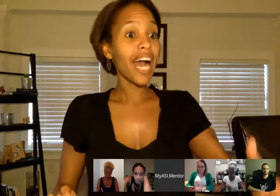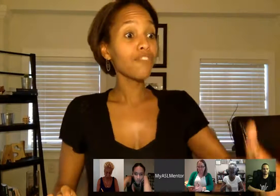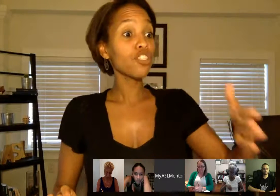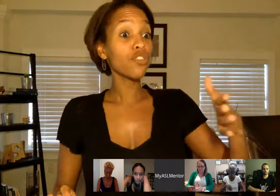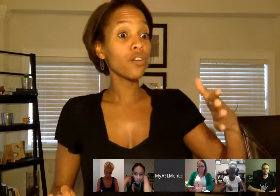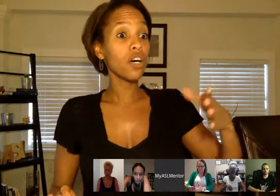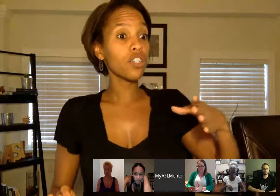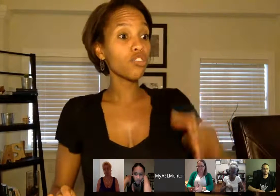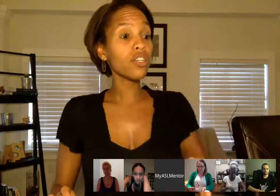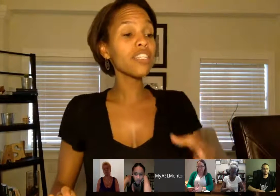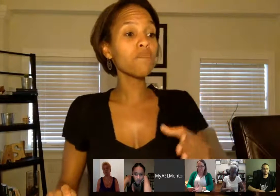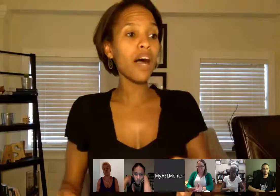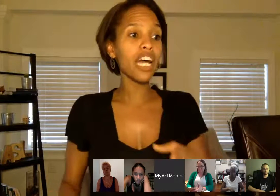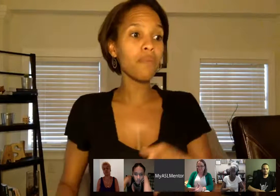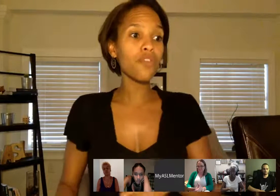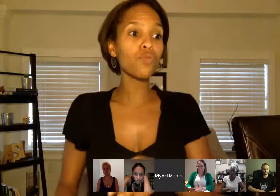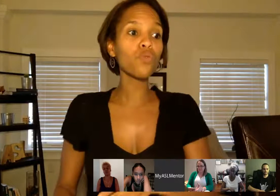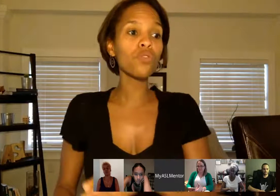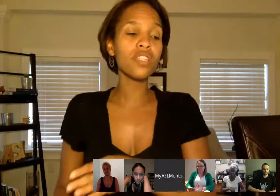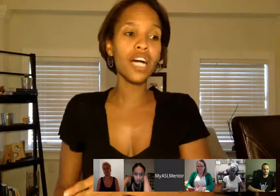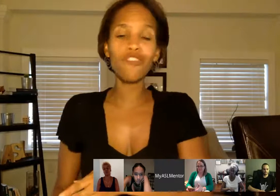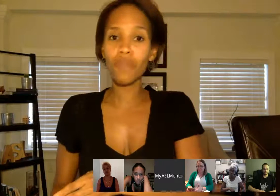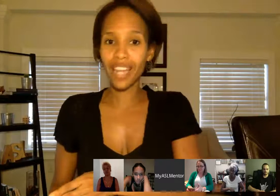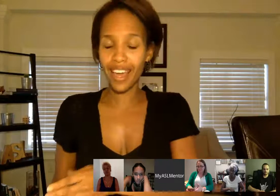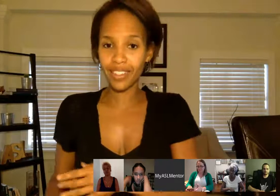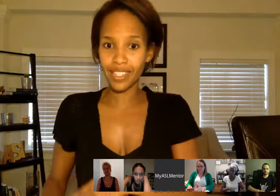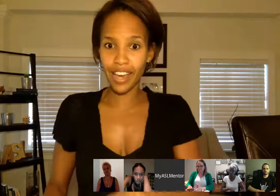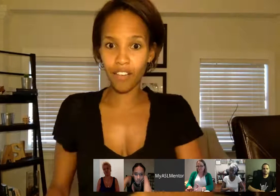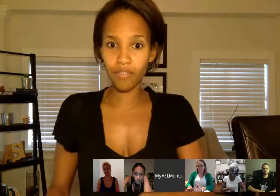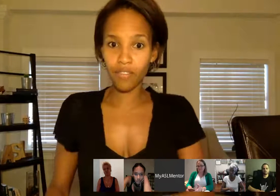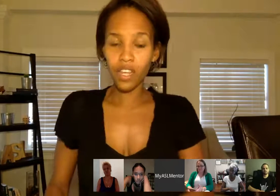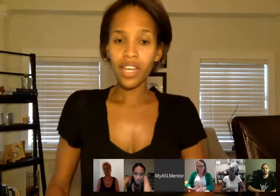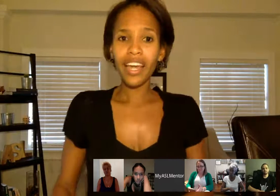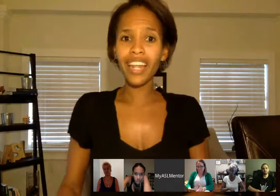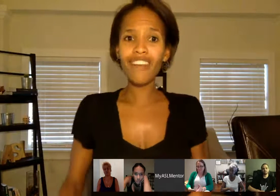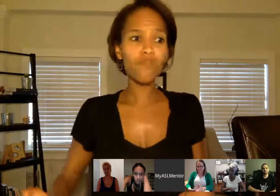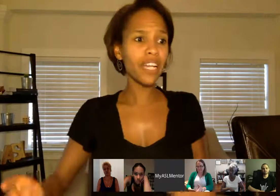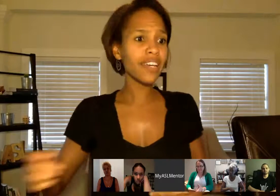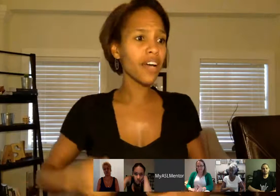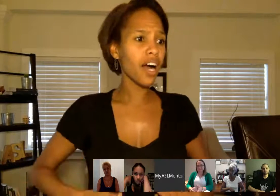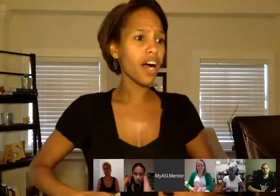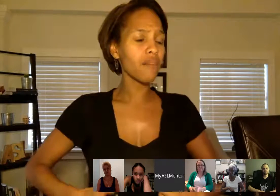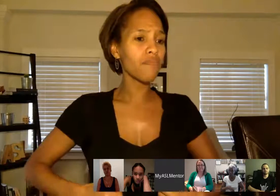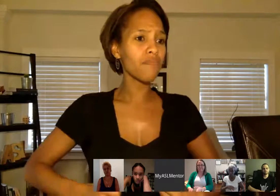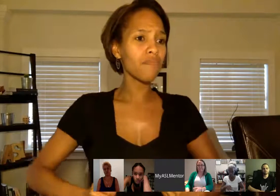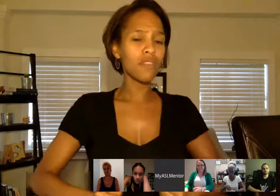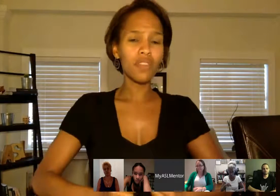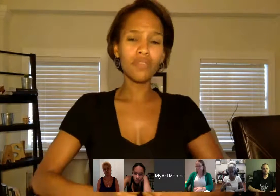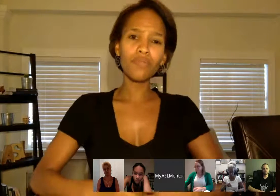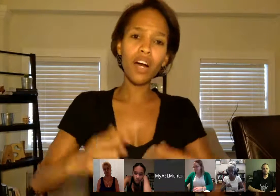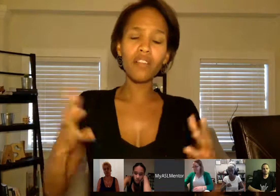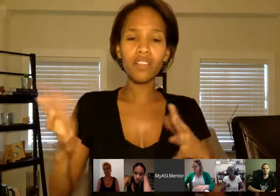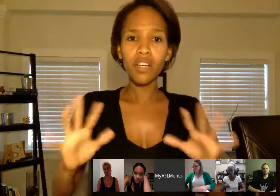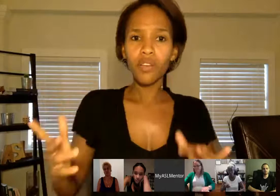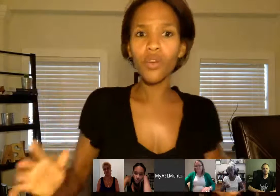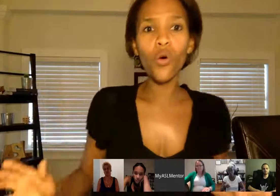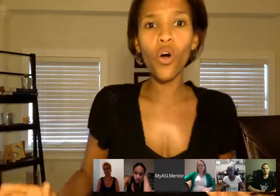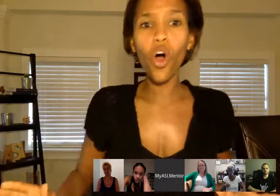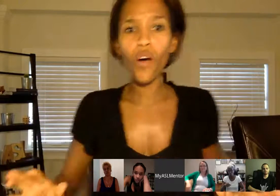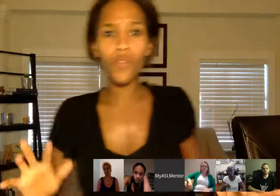And have to strictly abide by the rules the government hands down. And everybody,